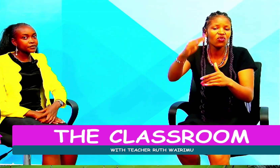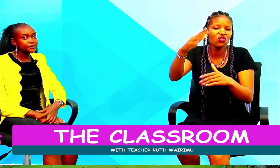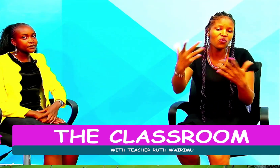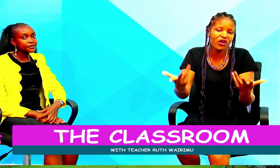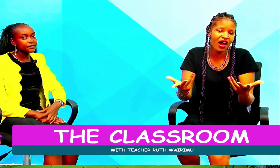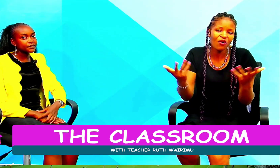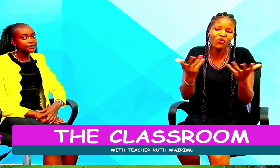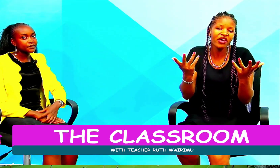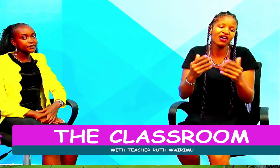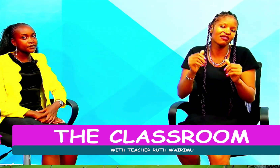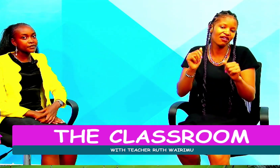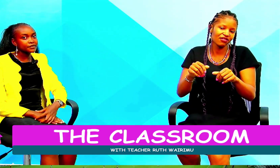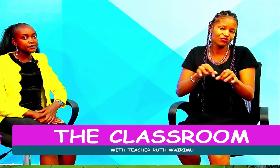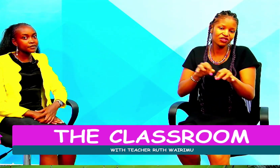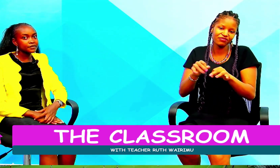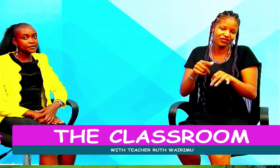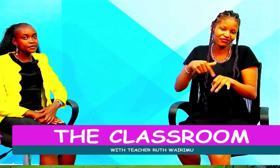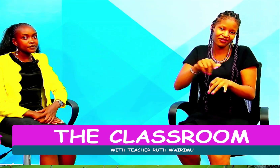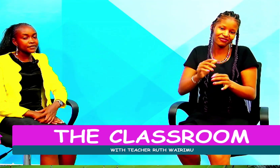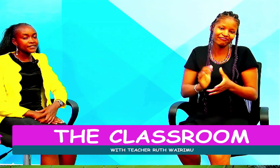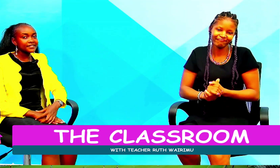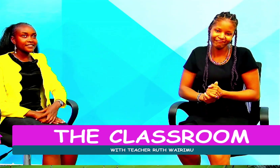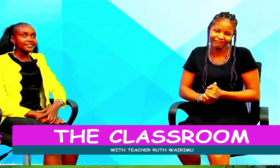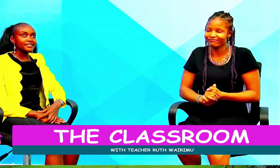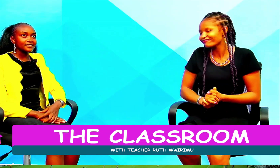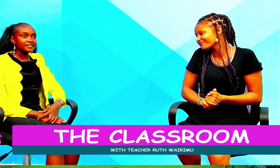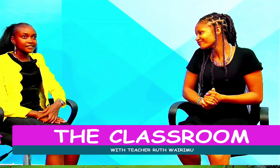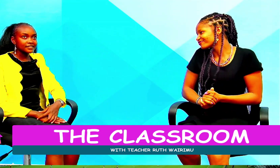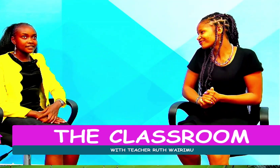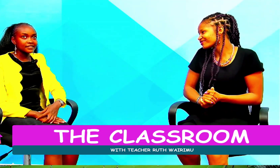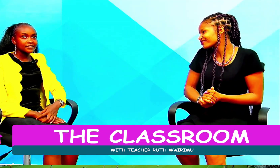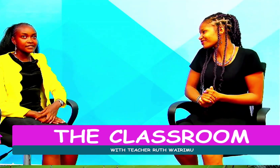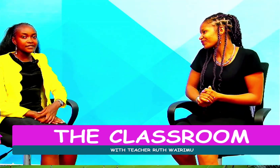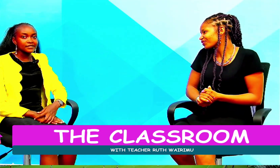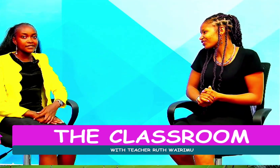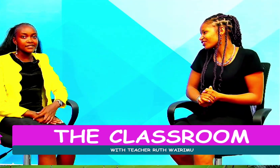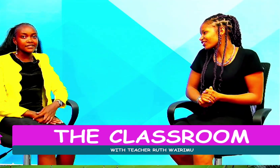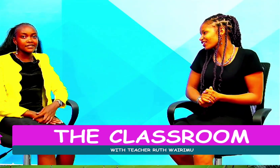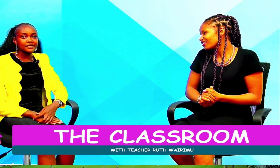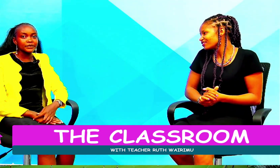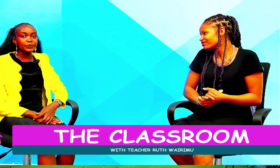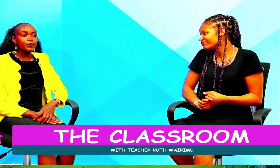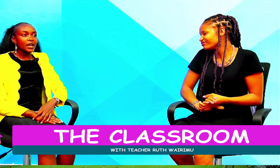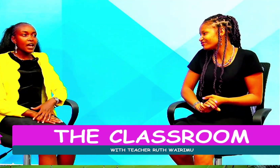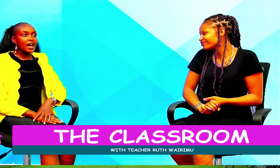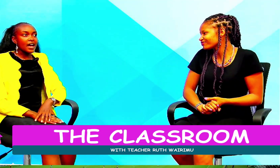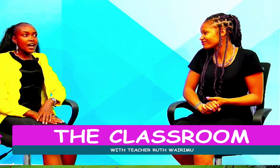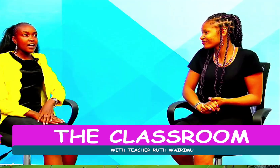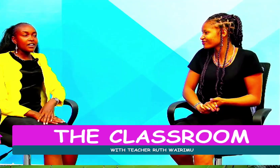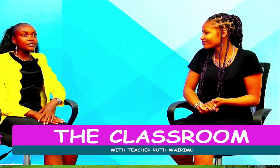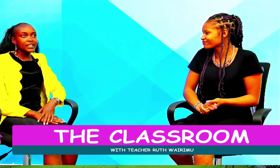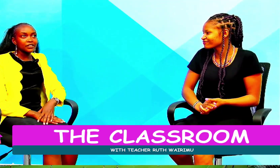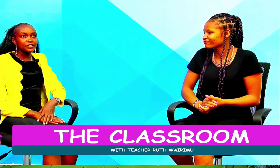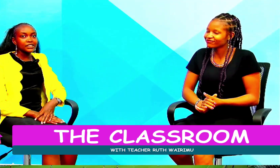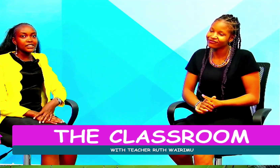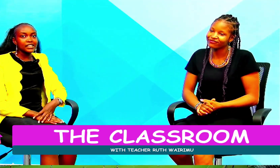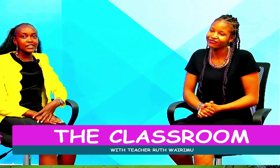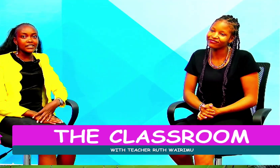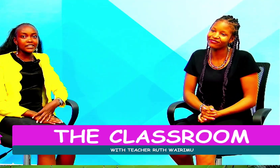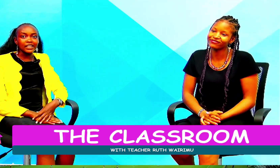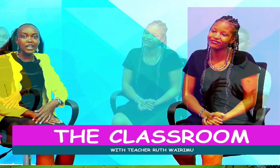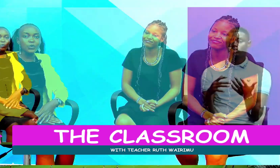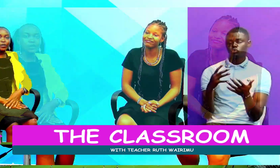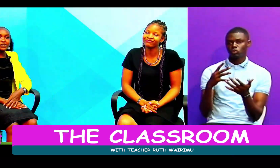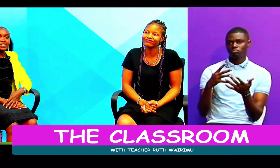progress, sorry, with the sign language? Where do you want it to take you? What do you see in the future? After I finished